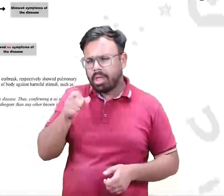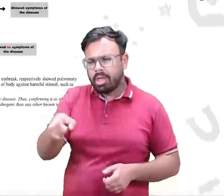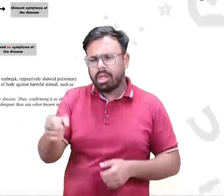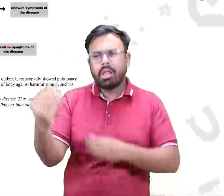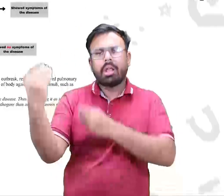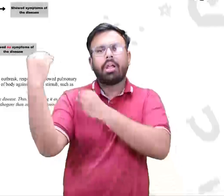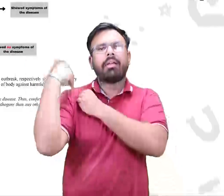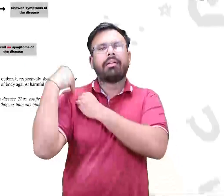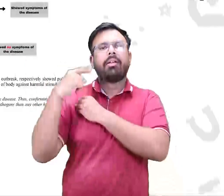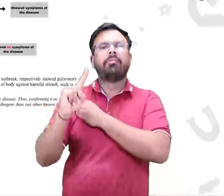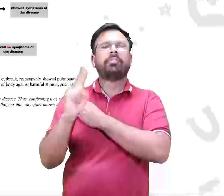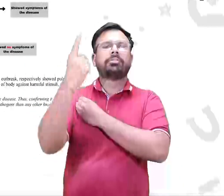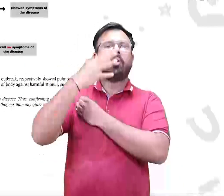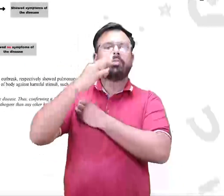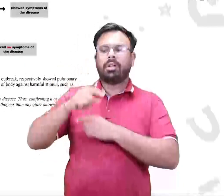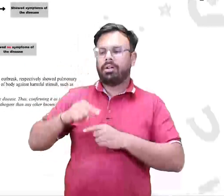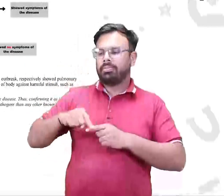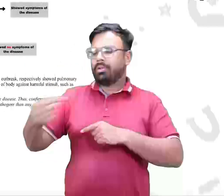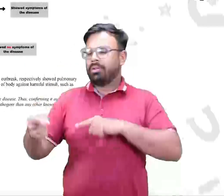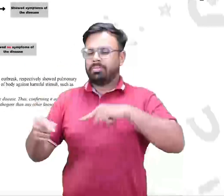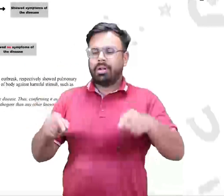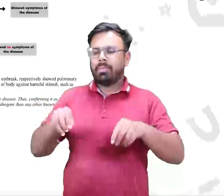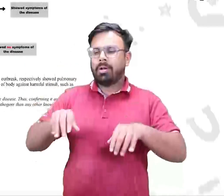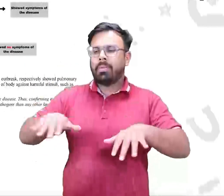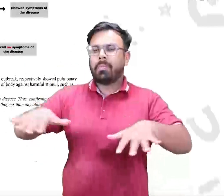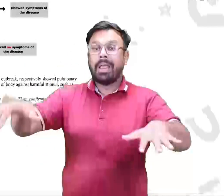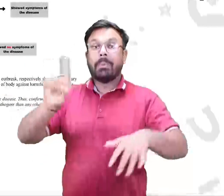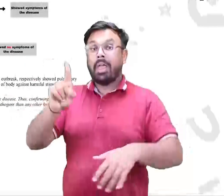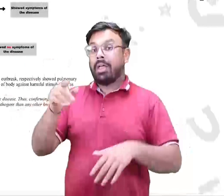can carry these viruses without getting sick.